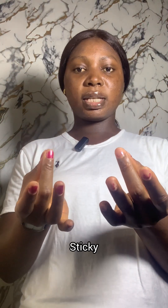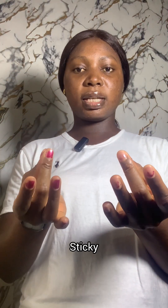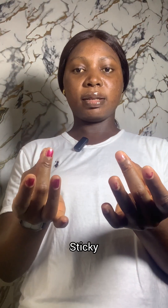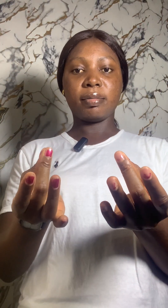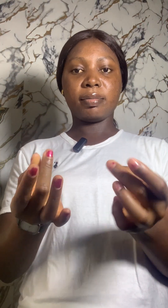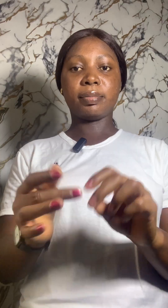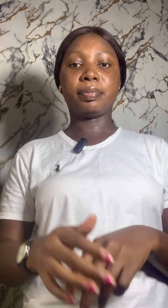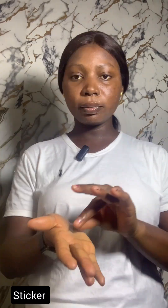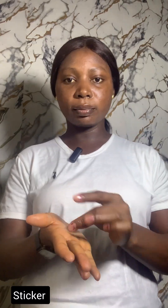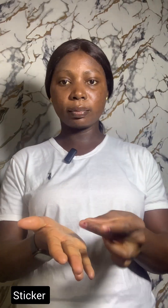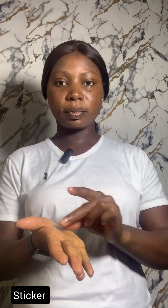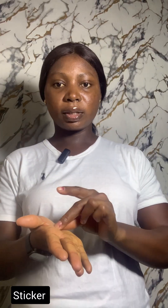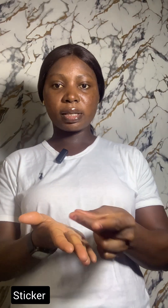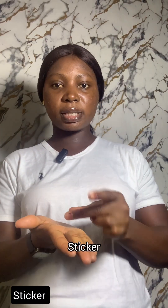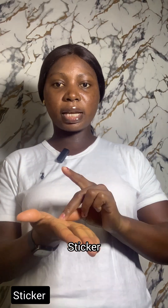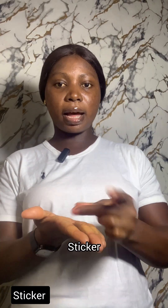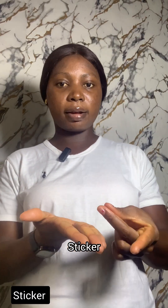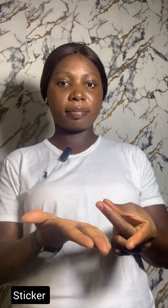sticky. Sticker,